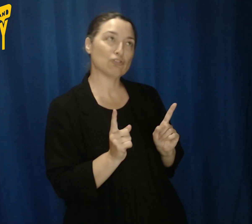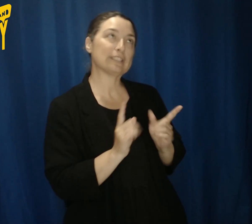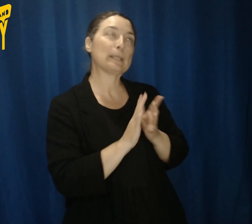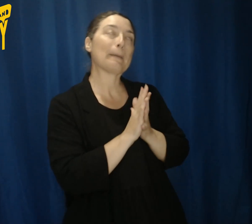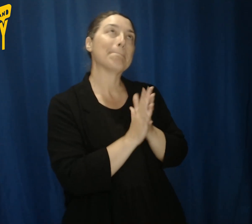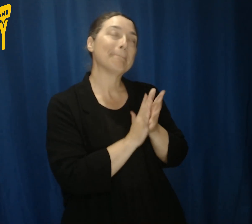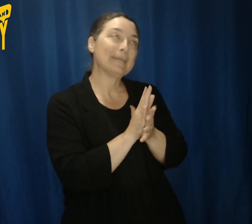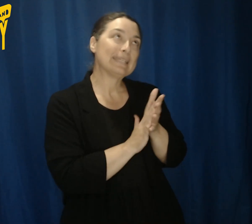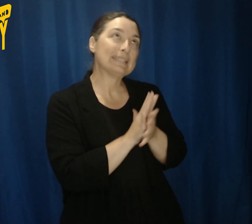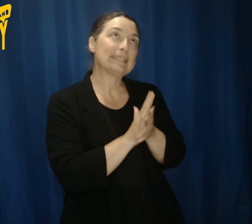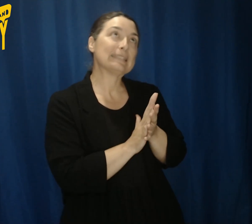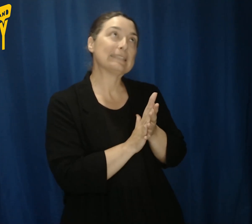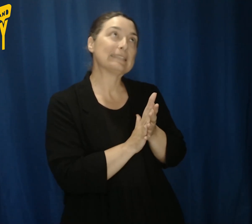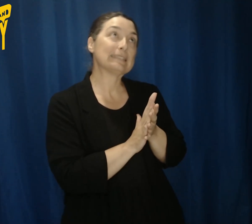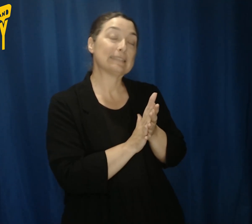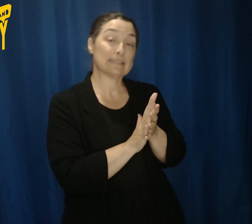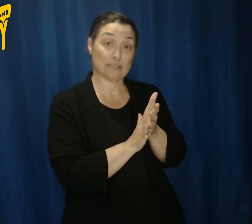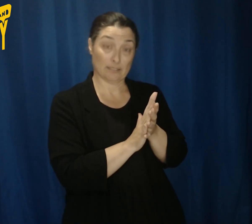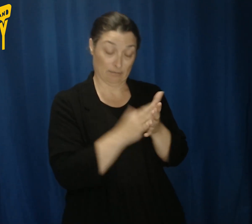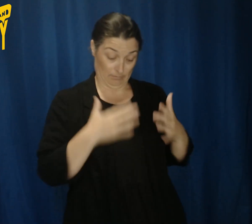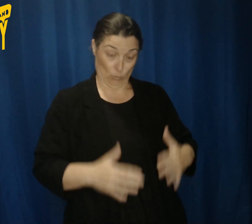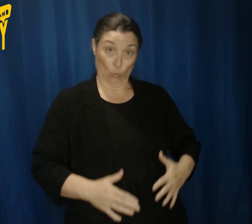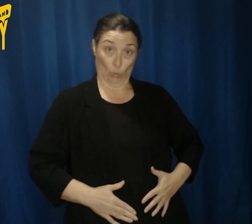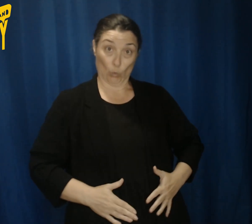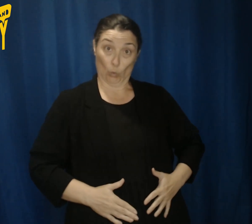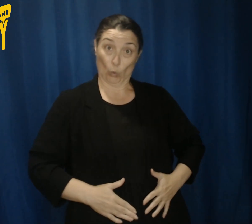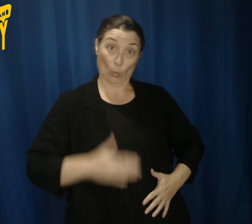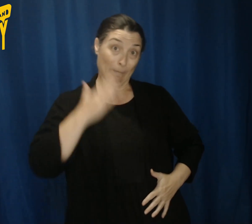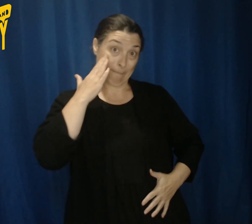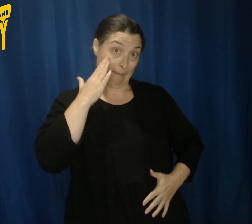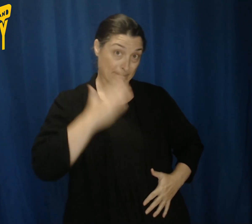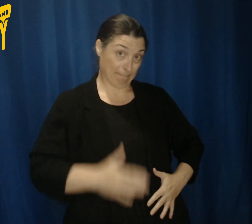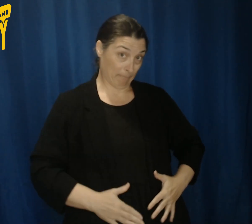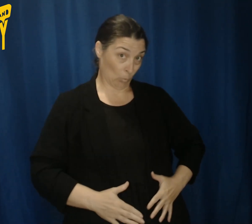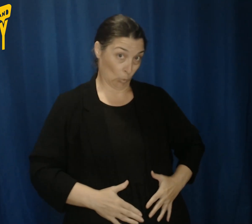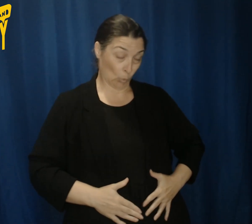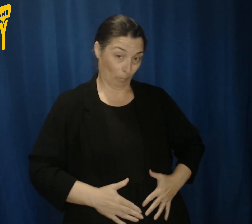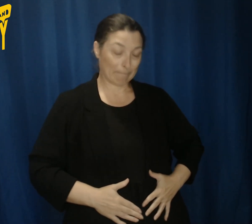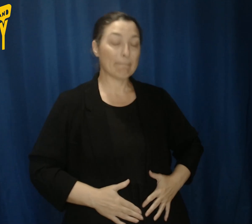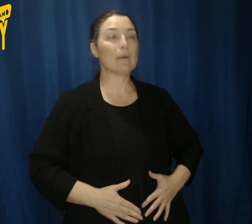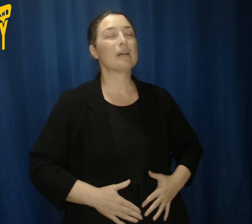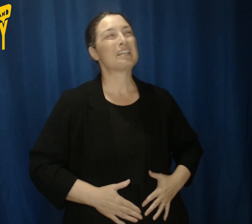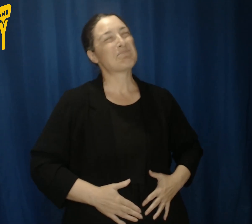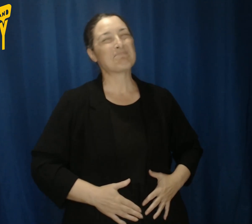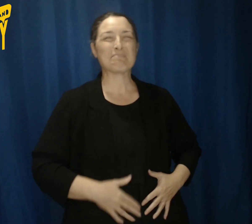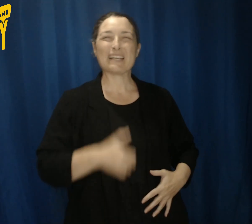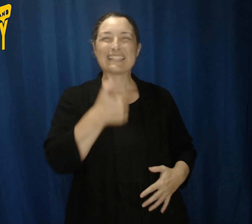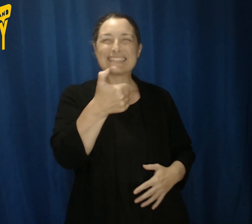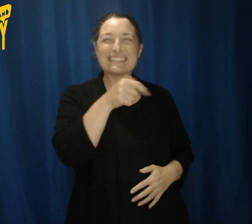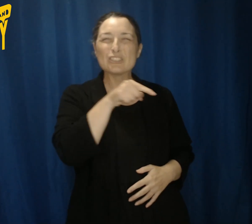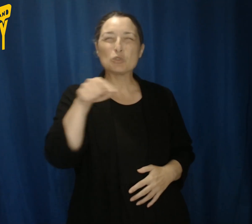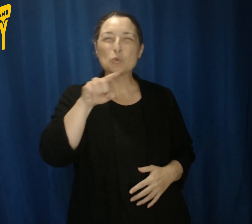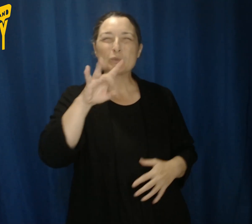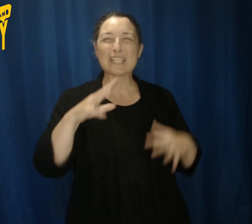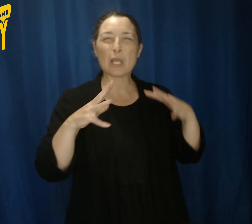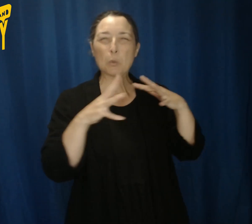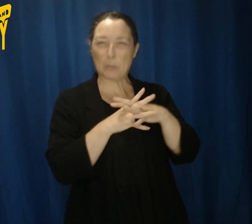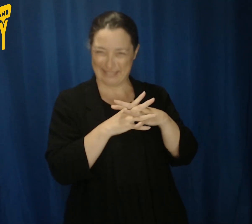that in the womb, we think between about 6 to 10 weeks of development. See this like